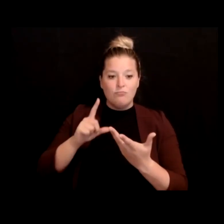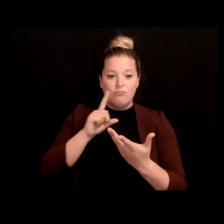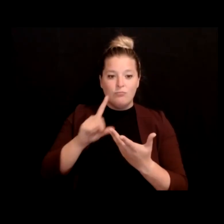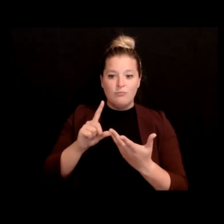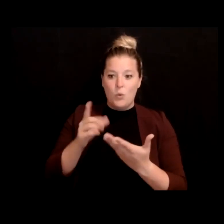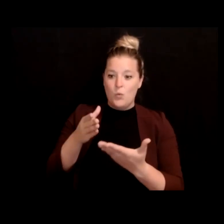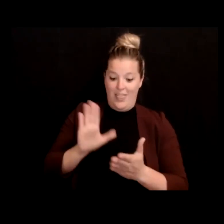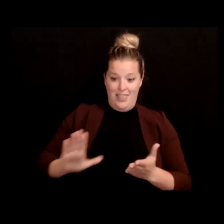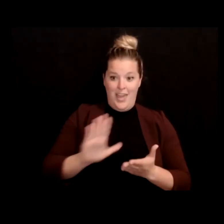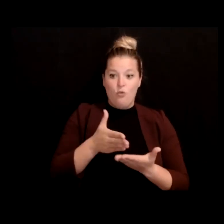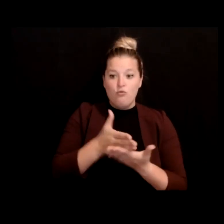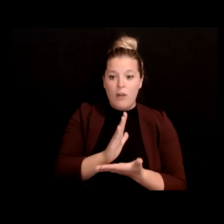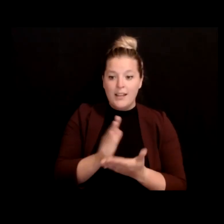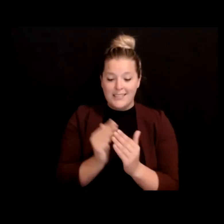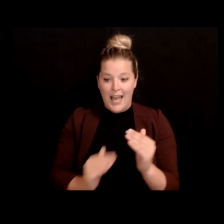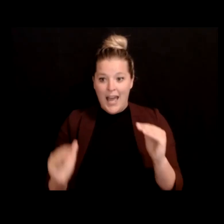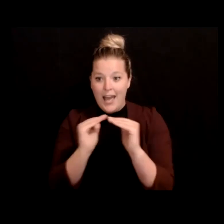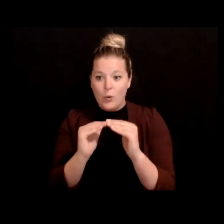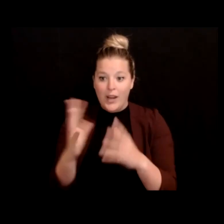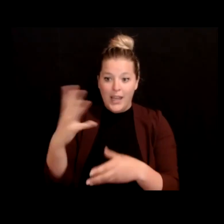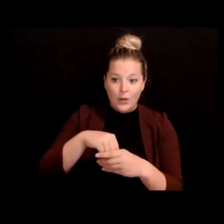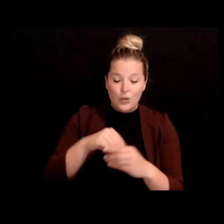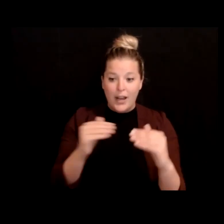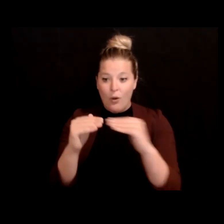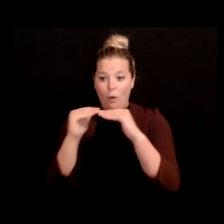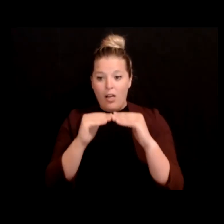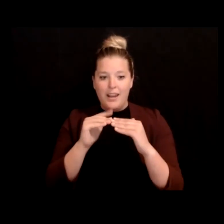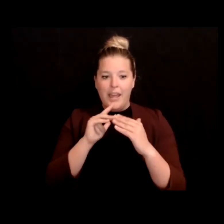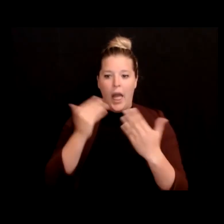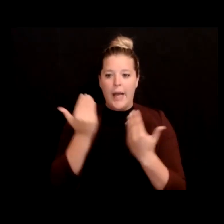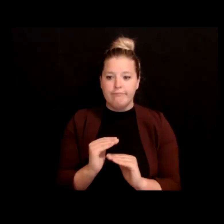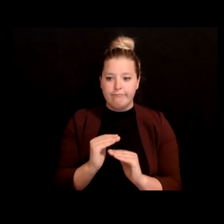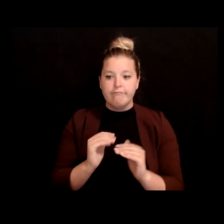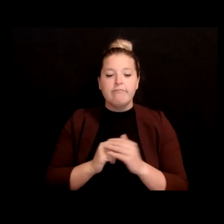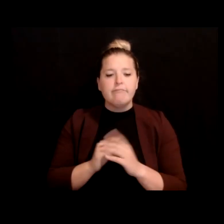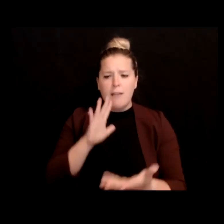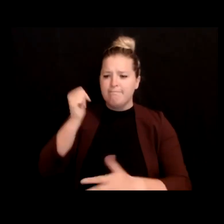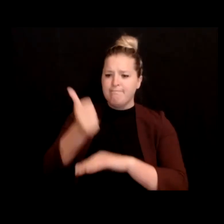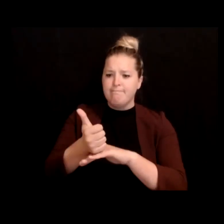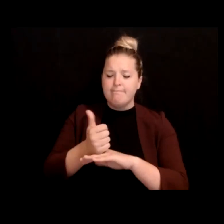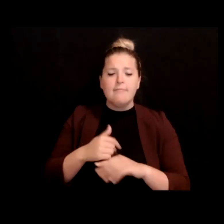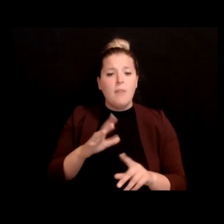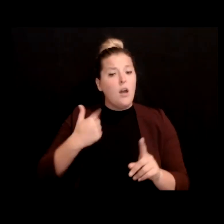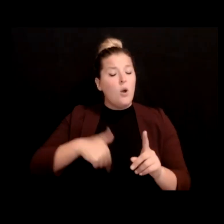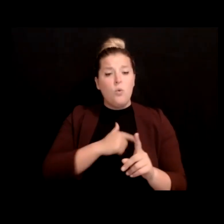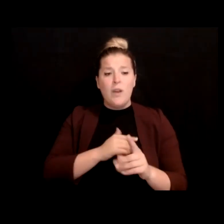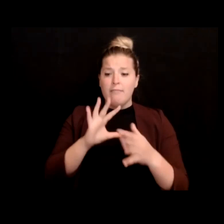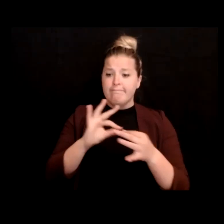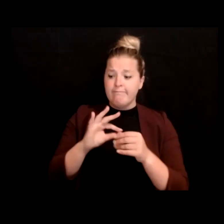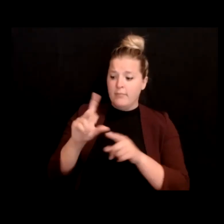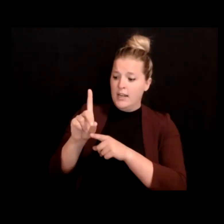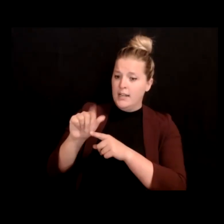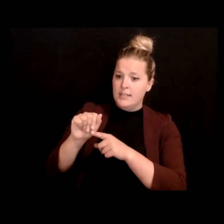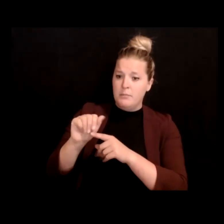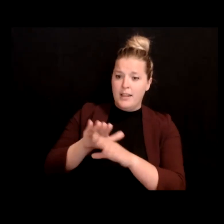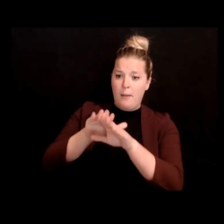rights, of equity, of inclusion, or of equality. To recognize and to understand that when we talk about disability oppression, when we talk